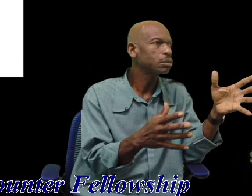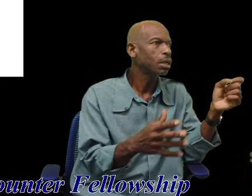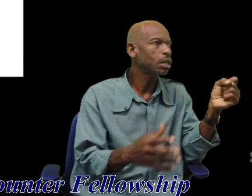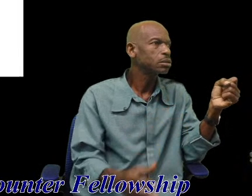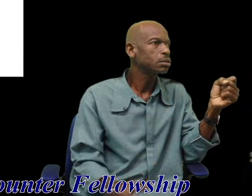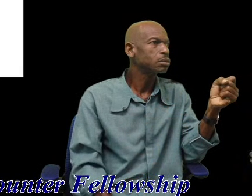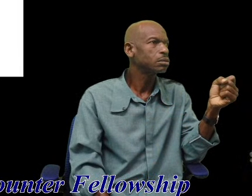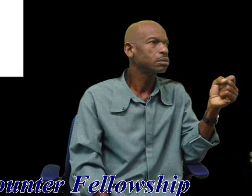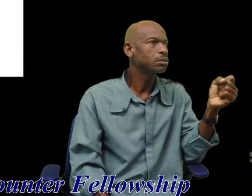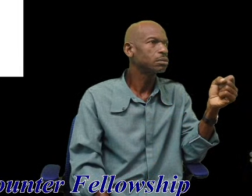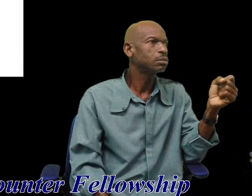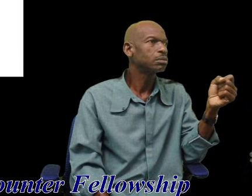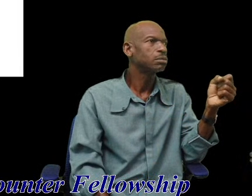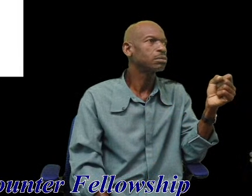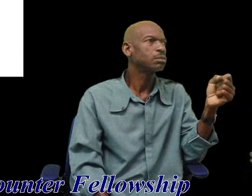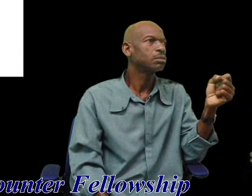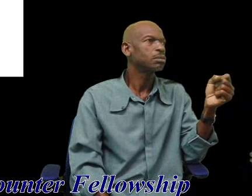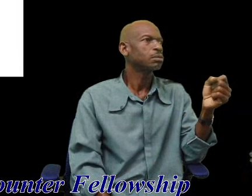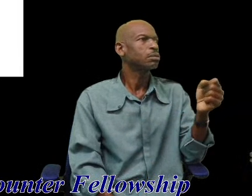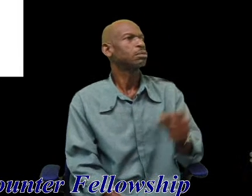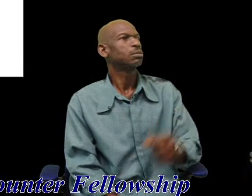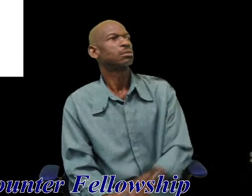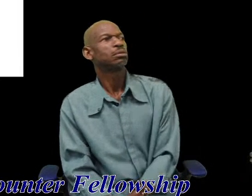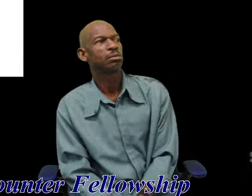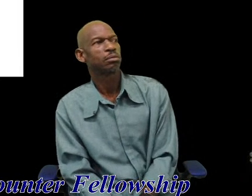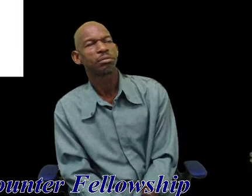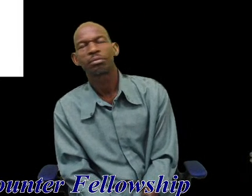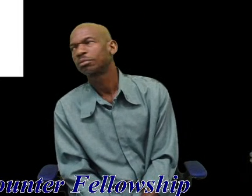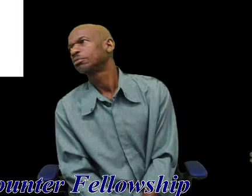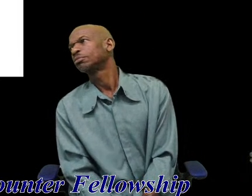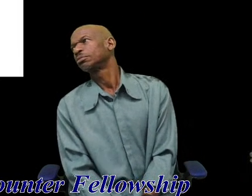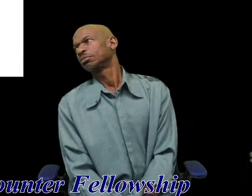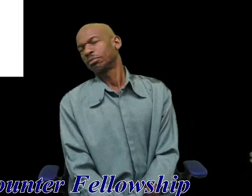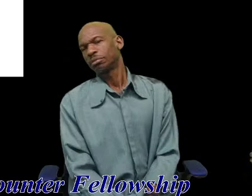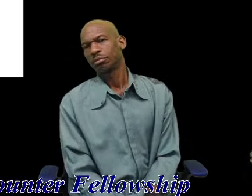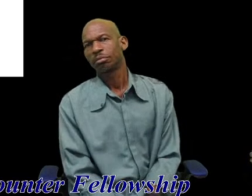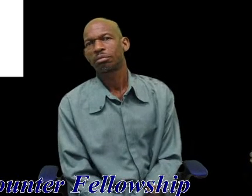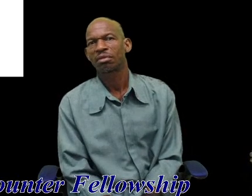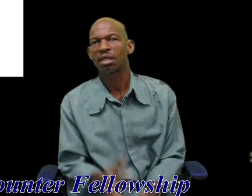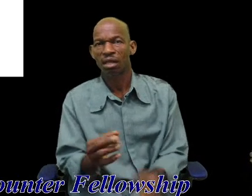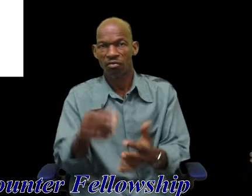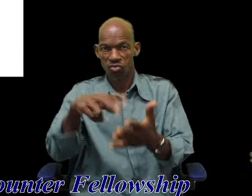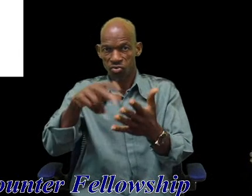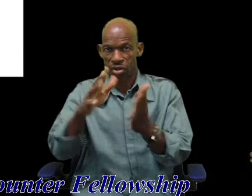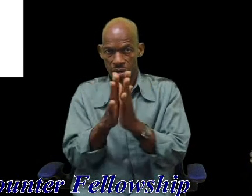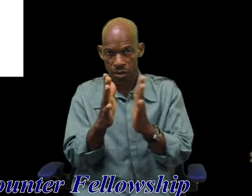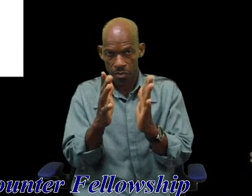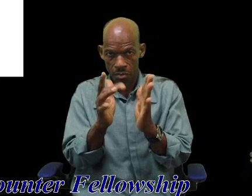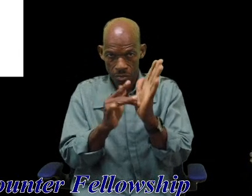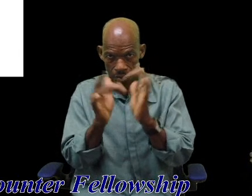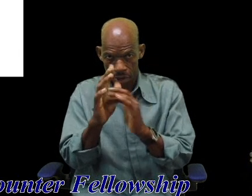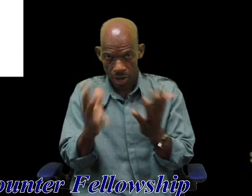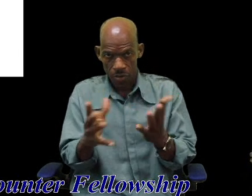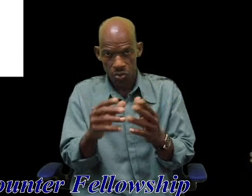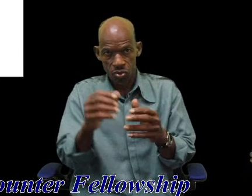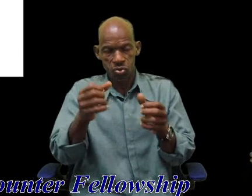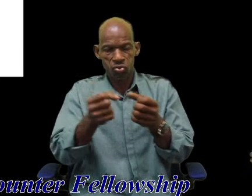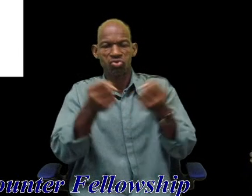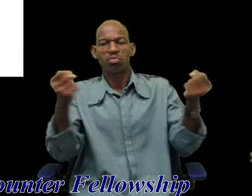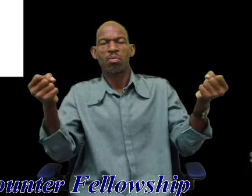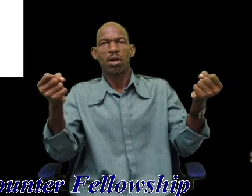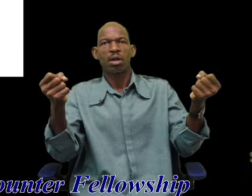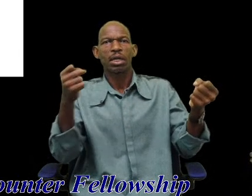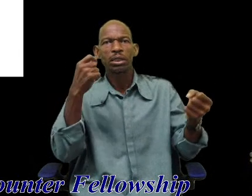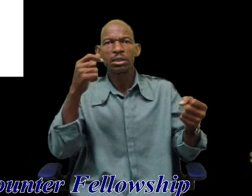Good. So when you see this, when you are reading, whether you're reading your Bible or you're reading anything, newspaper, whatever, and you're seeing this